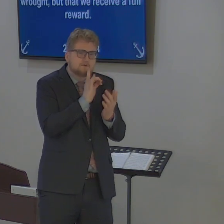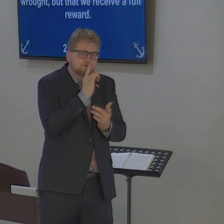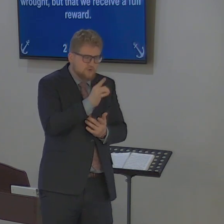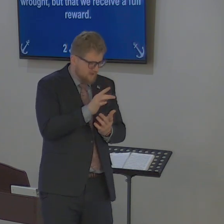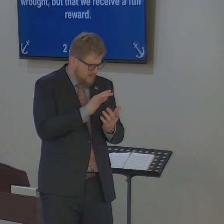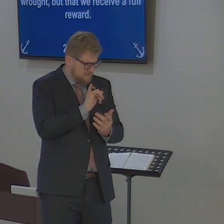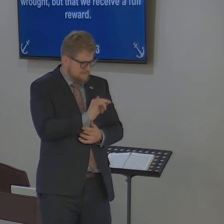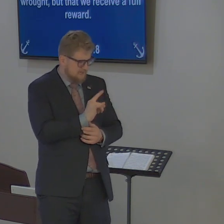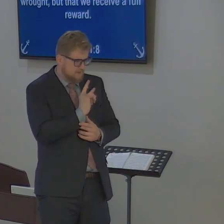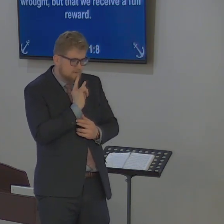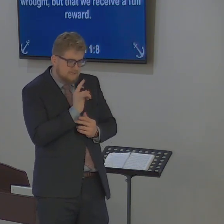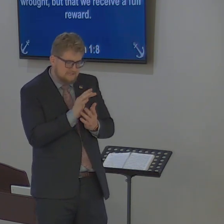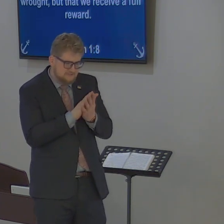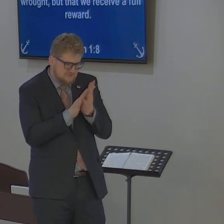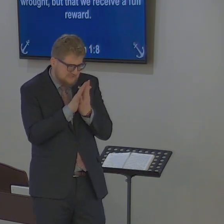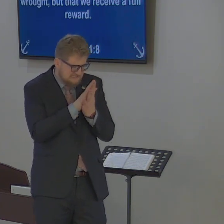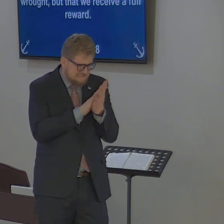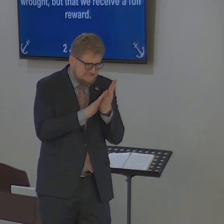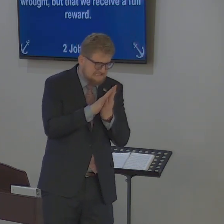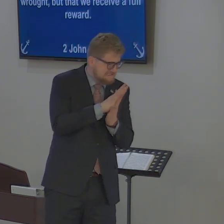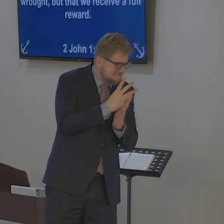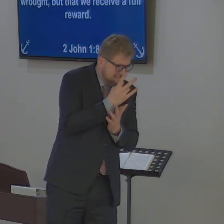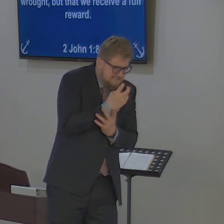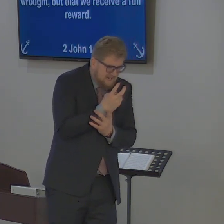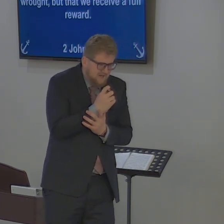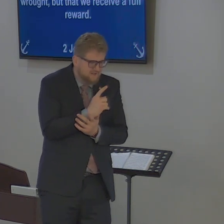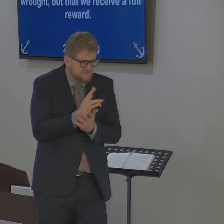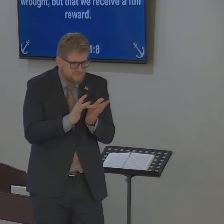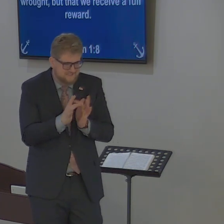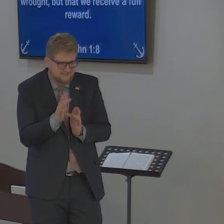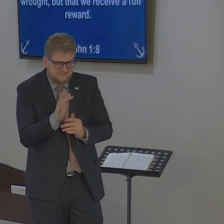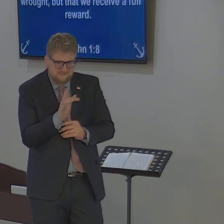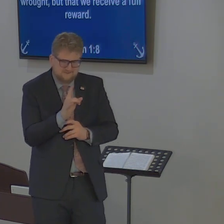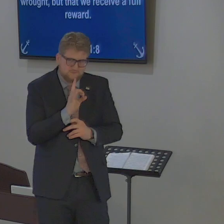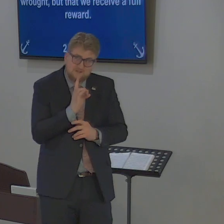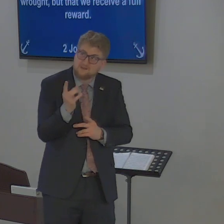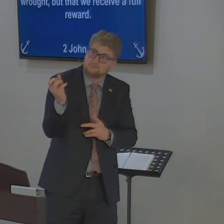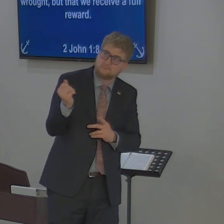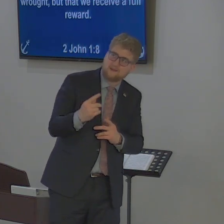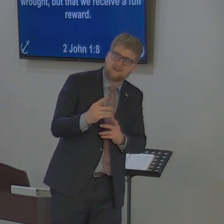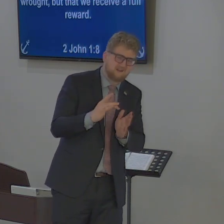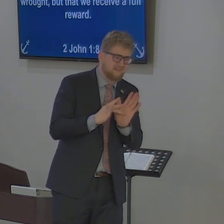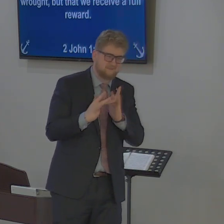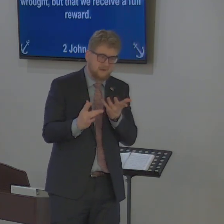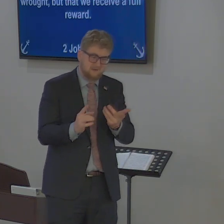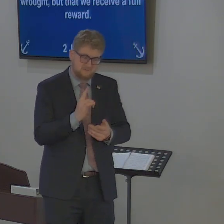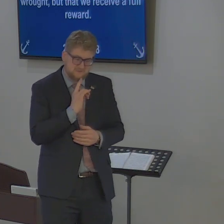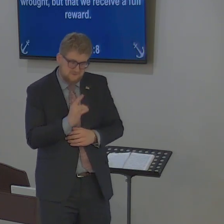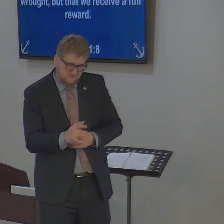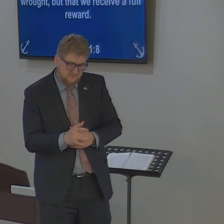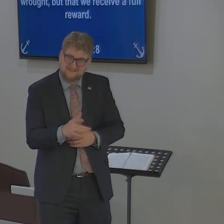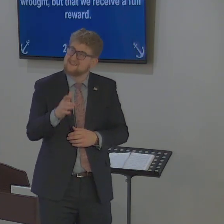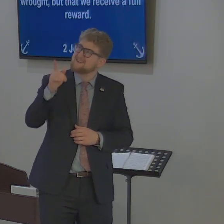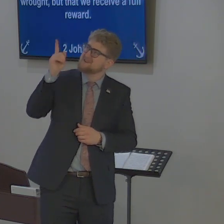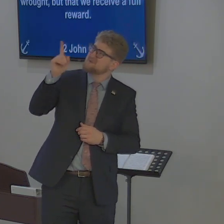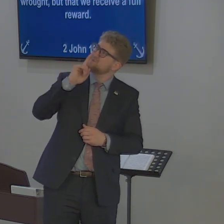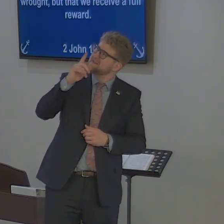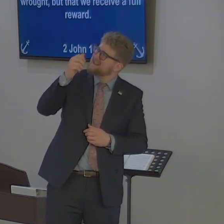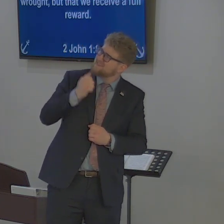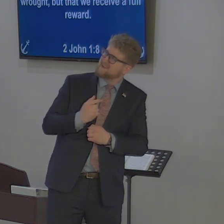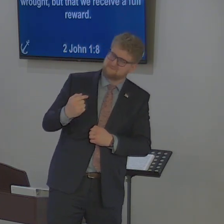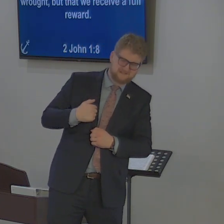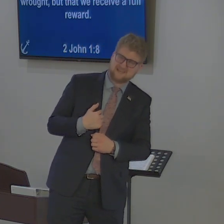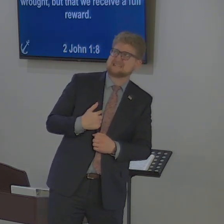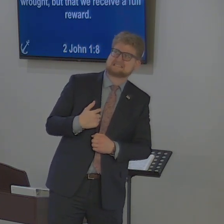we wonder, well, is the Bible real? Is Jesus really coming back? Does God really love me? A question that's been on my